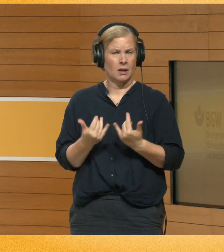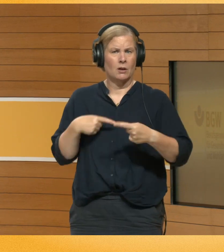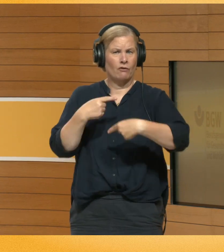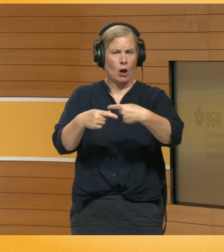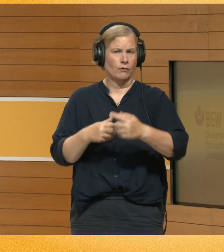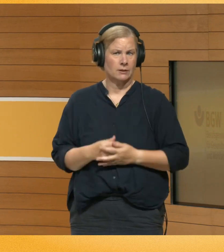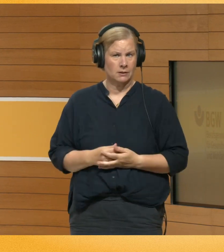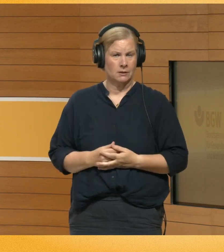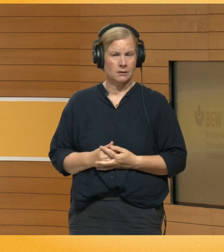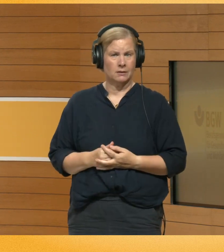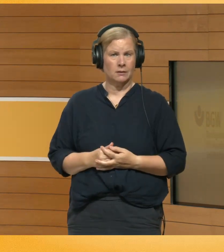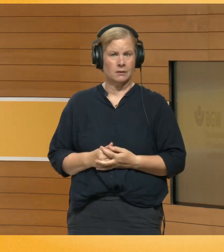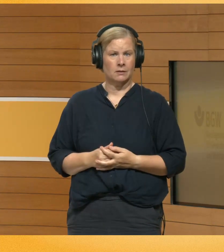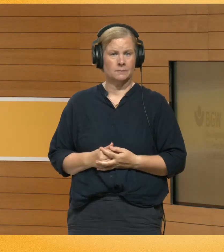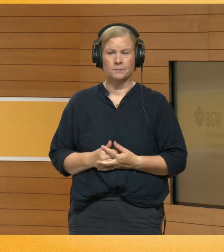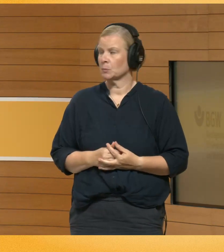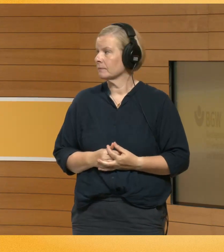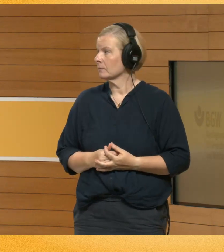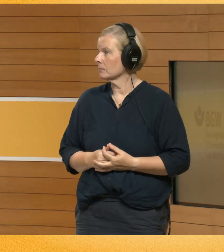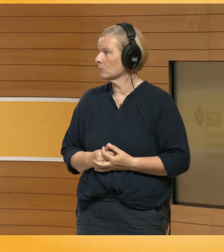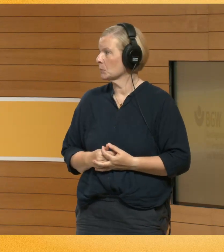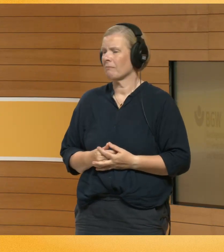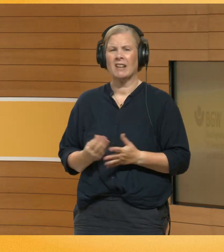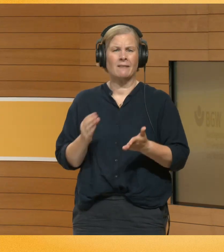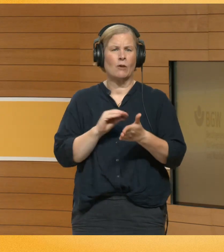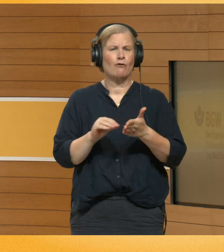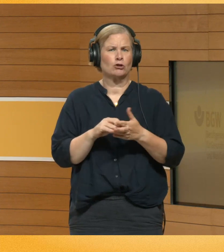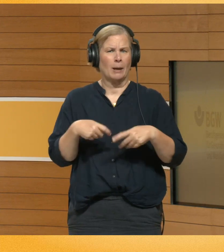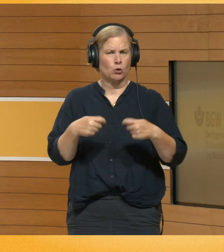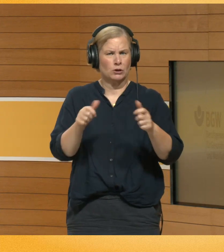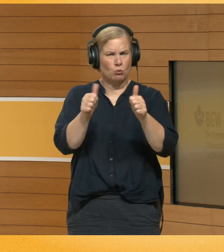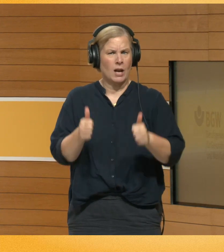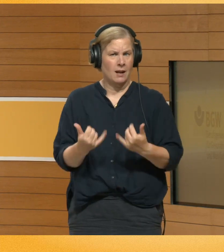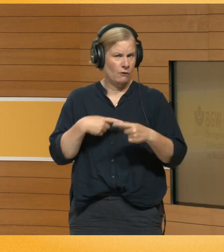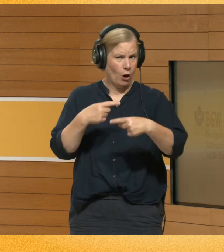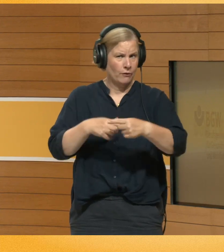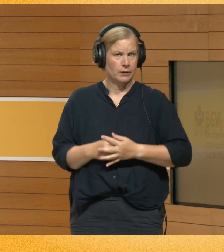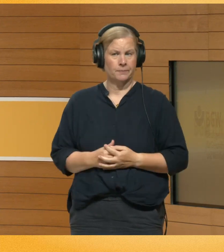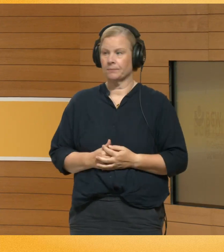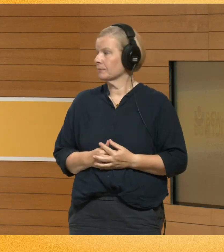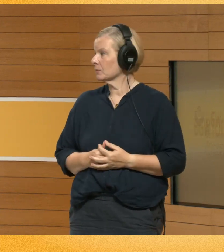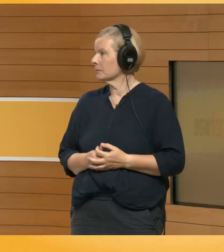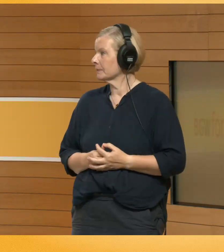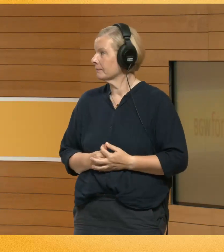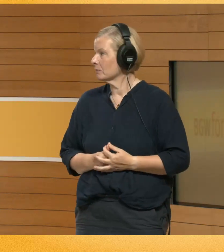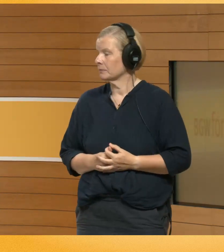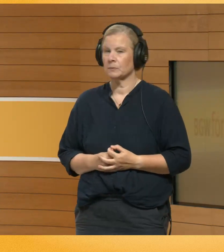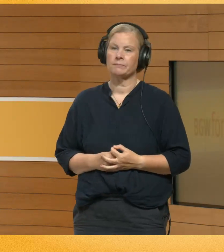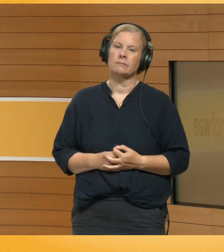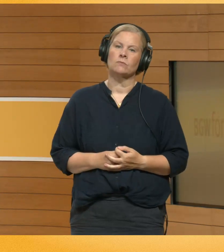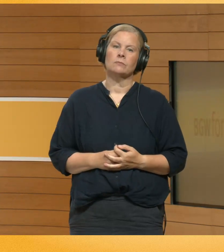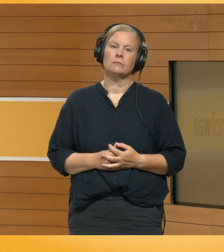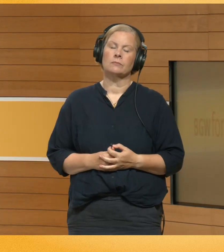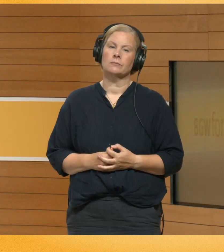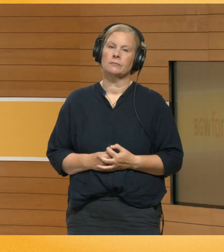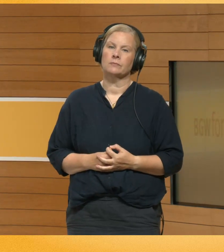Sure. So currently at the moment, when you go to a GP, you get 10 minutes. That's your slot in the UK. You get 10 minutes and you're out the